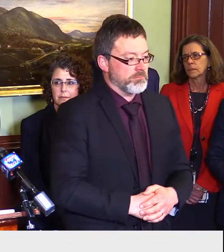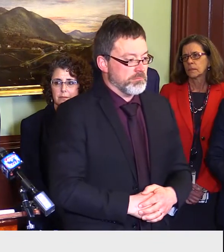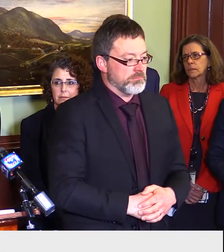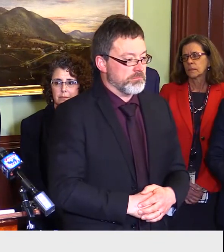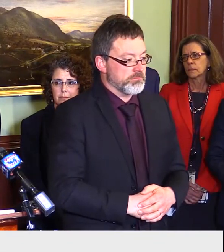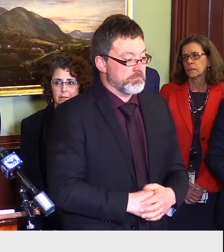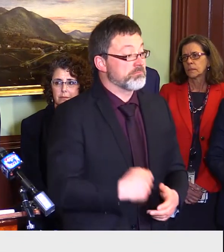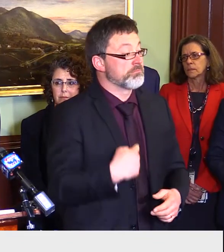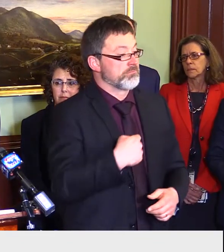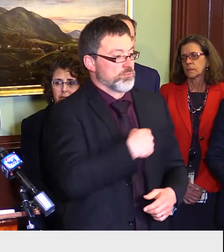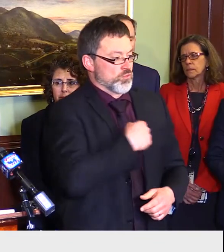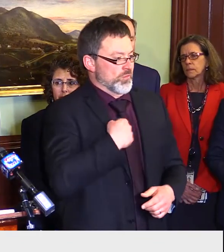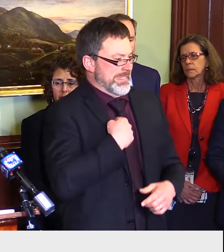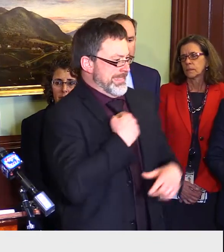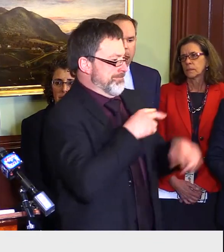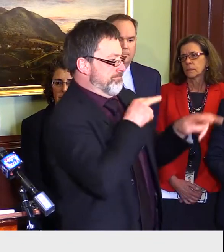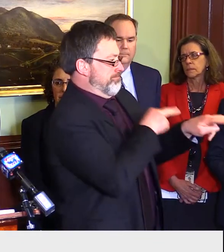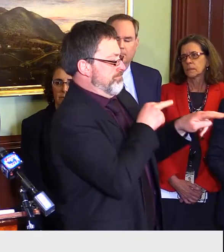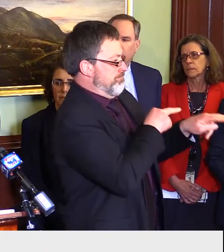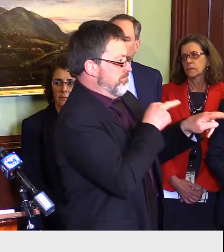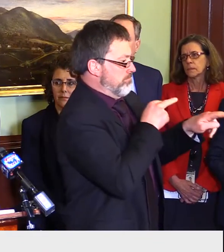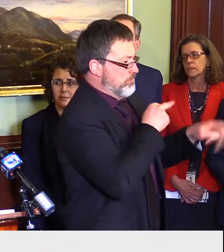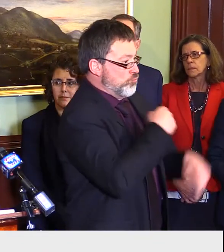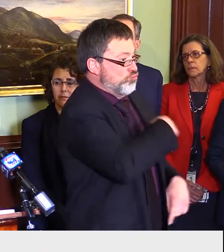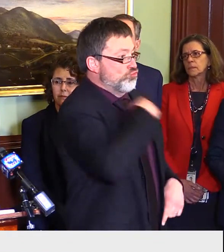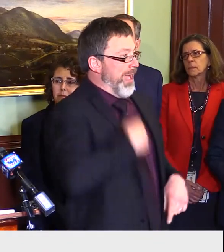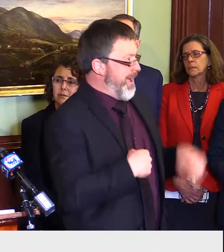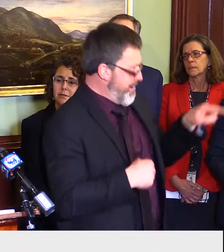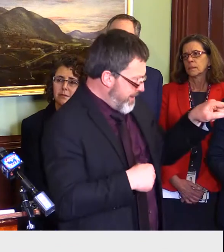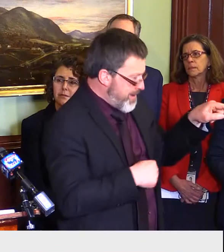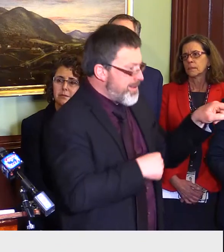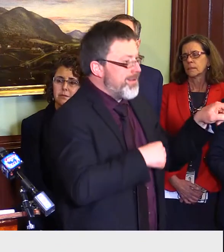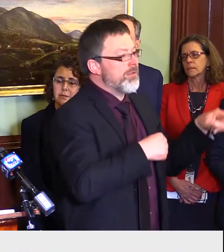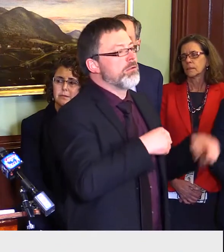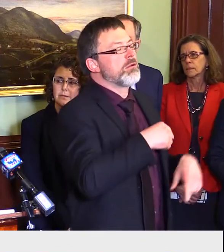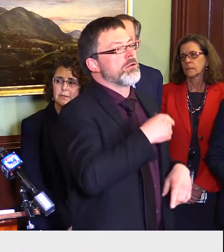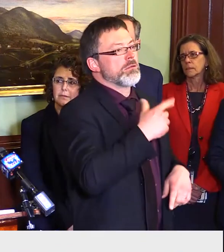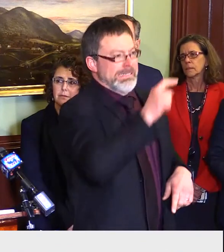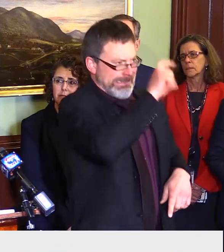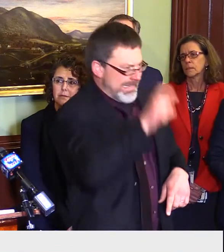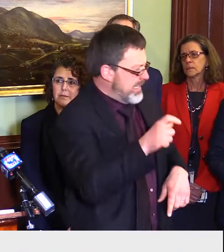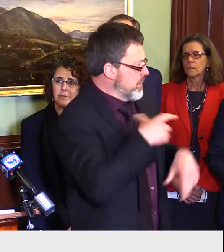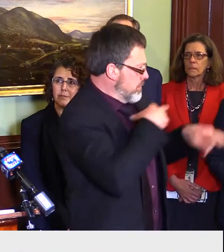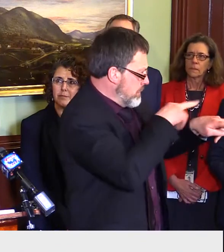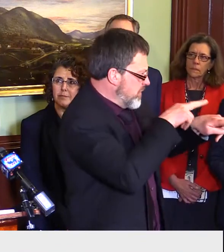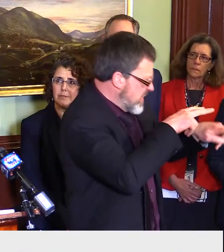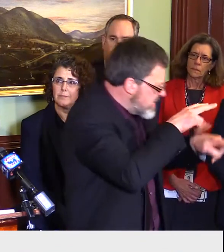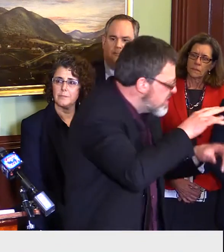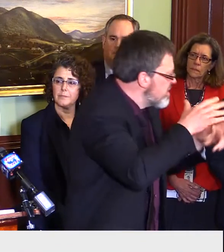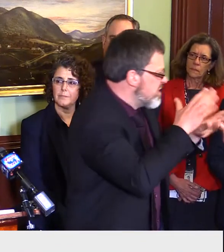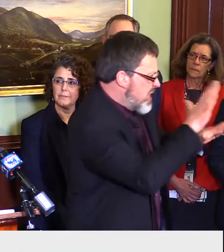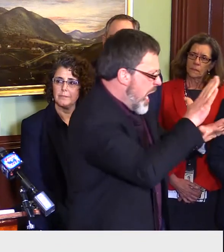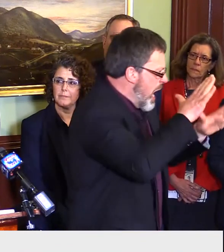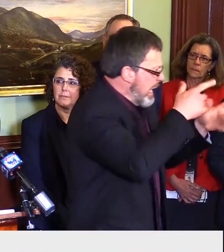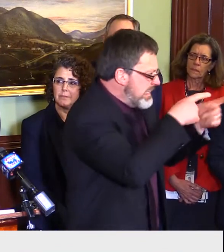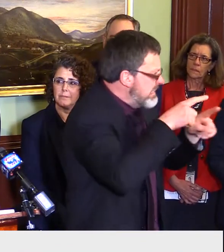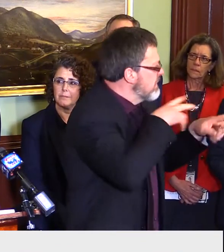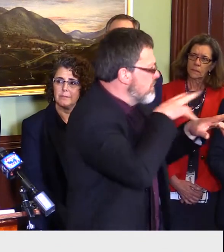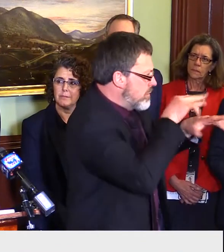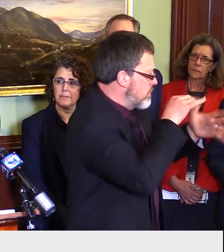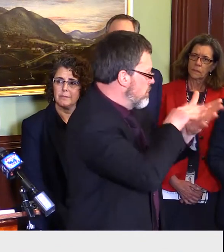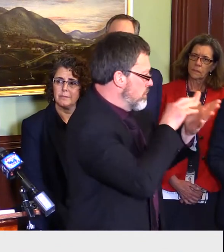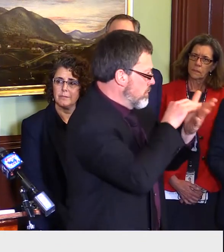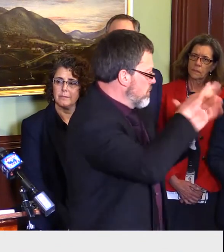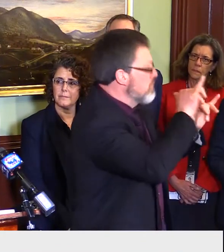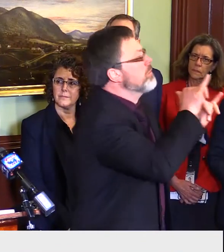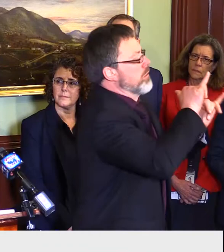to enact mitigation measures that will help slow the spread, which means better health outcomes for those who get